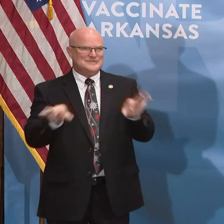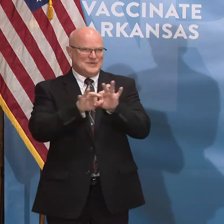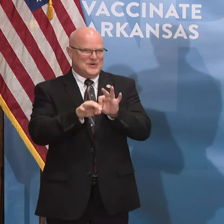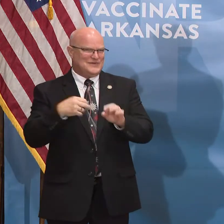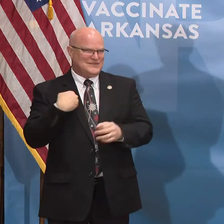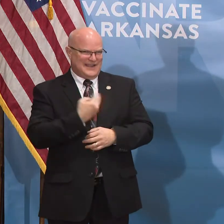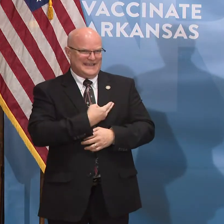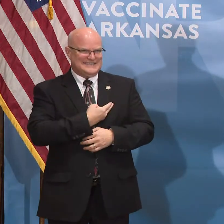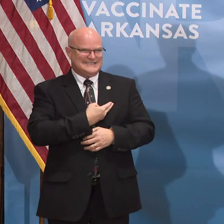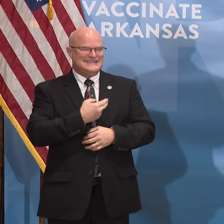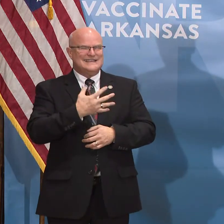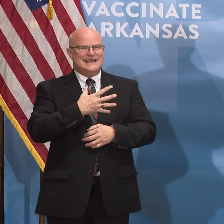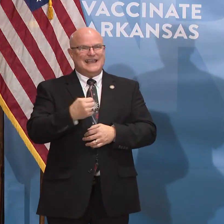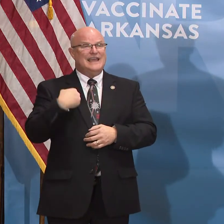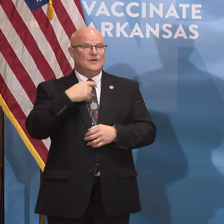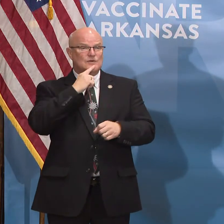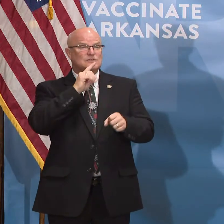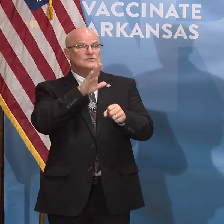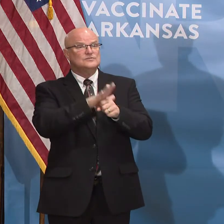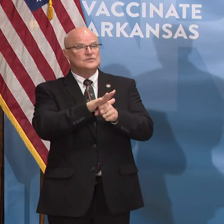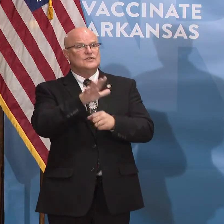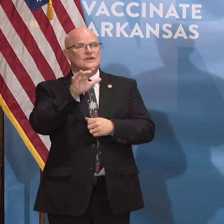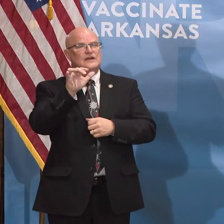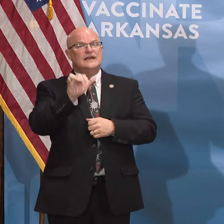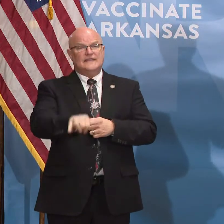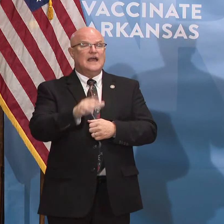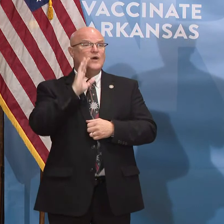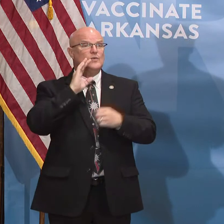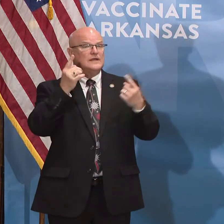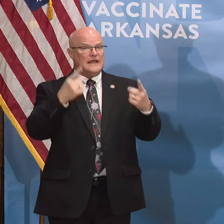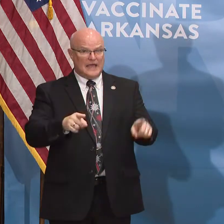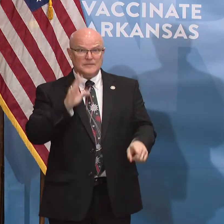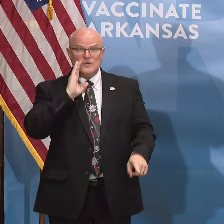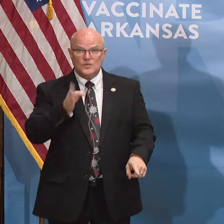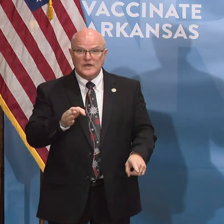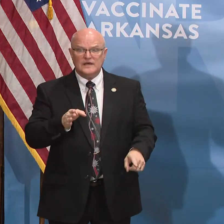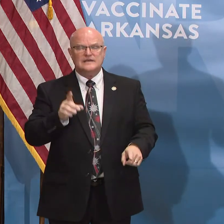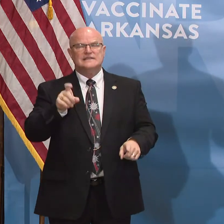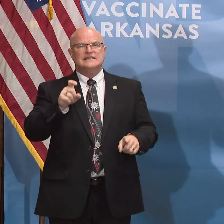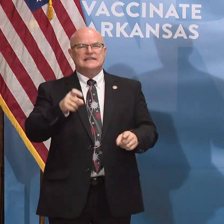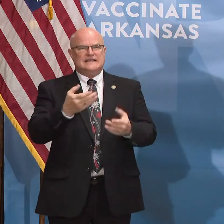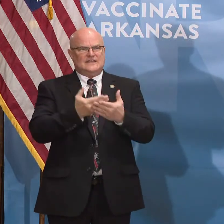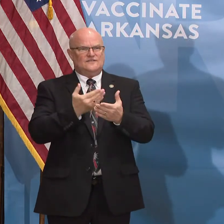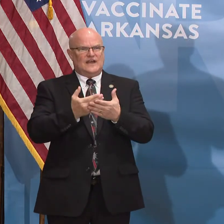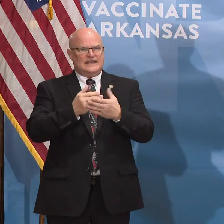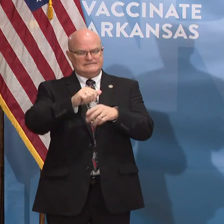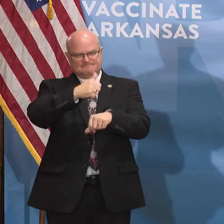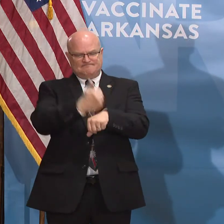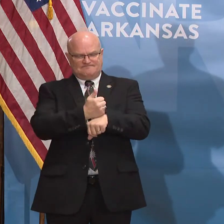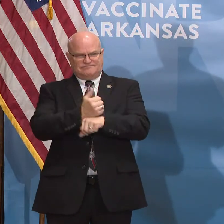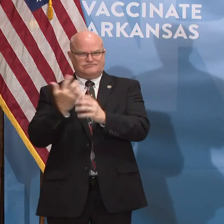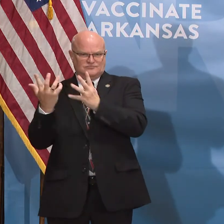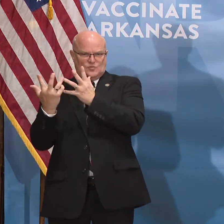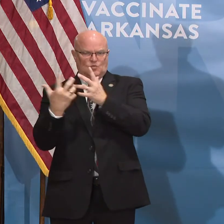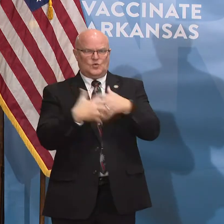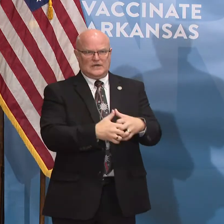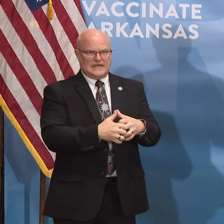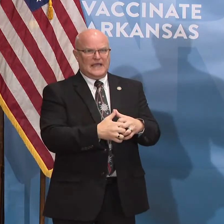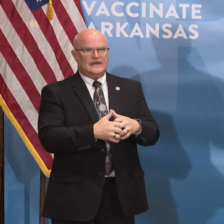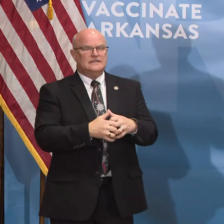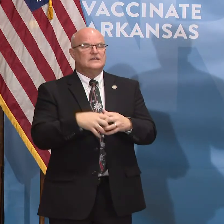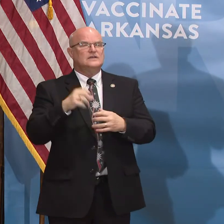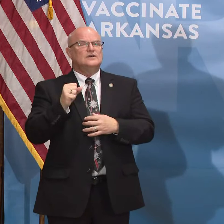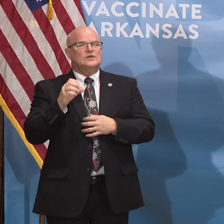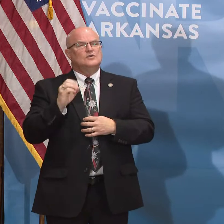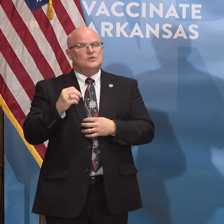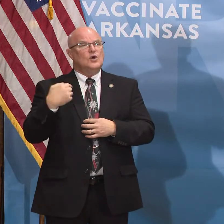to us, and we're assured that that's going to happen. We just have to get the financing part of it worked out, and